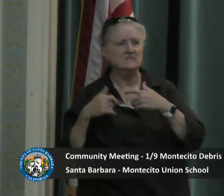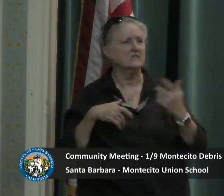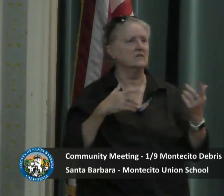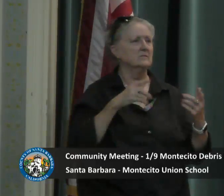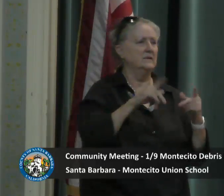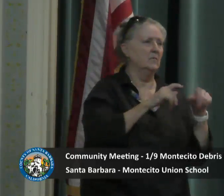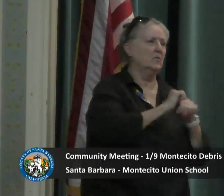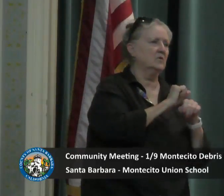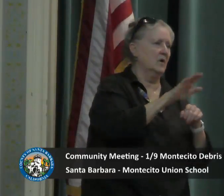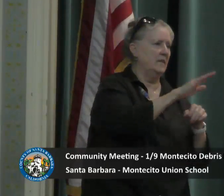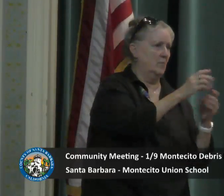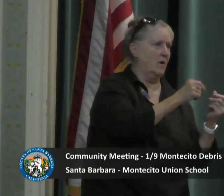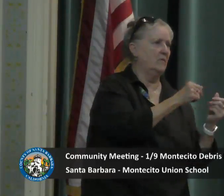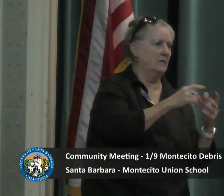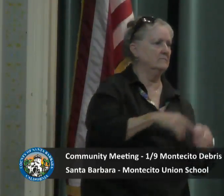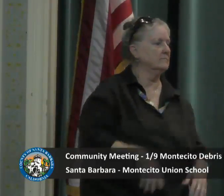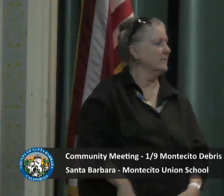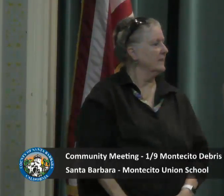doing work.